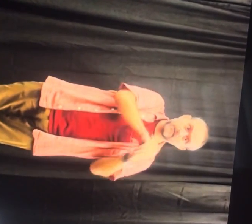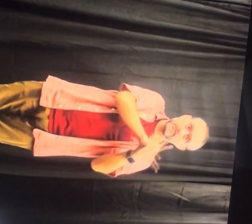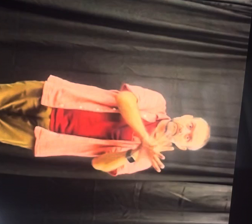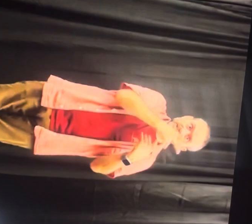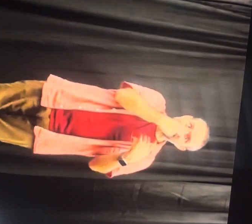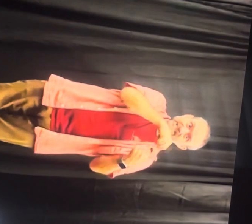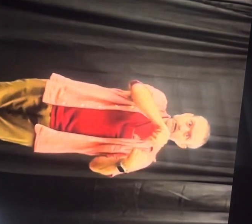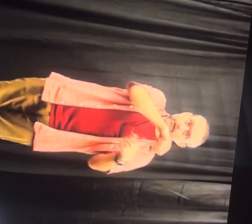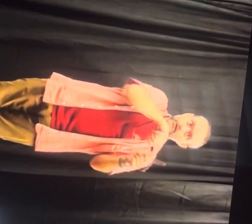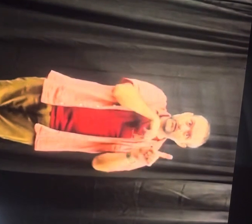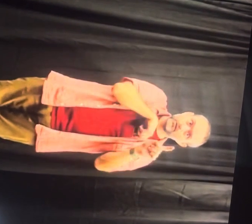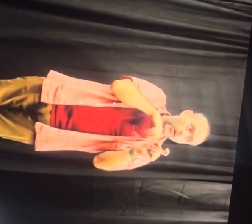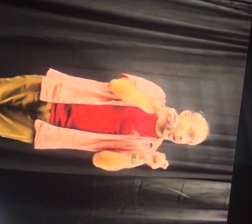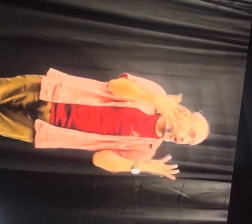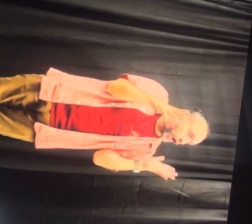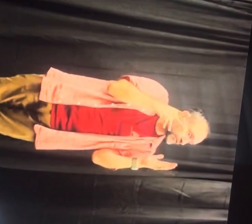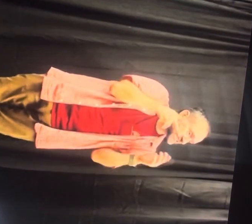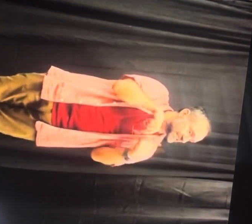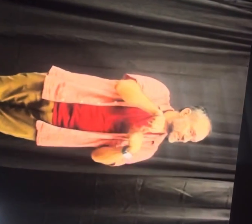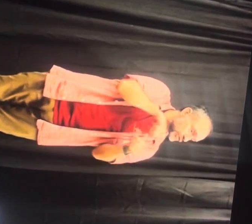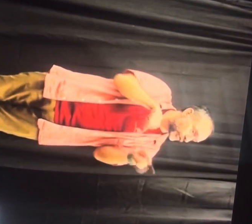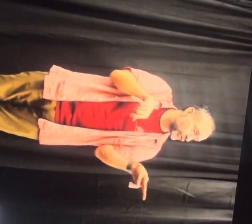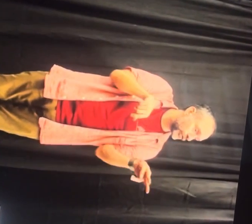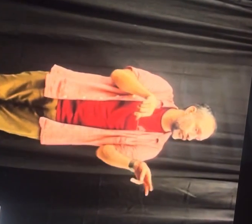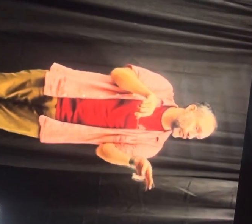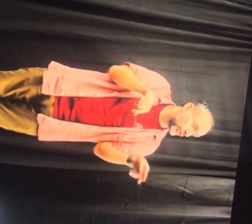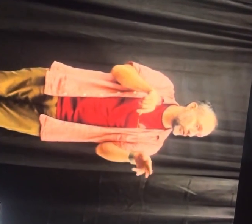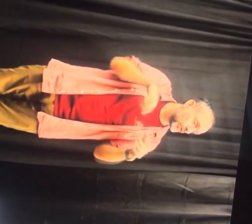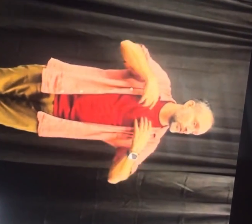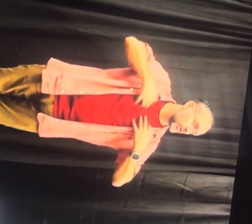Icebreaker, then the Zoom can see each other,